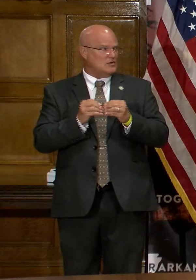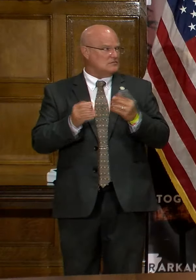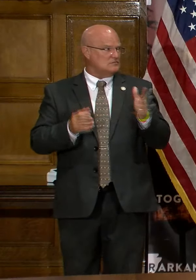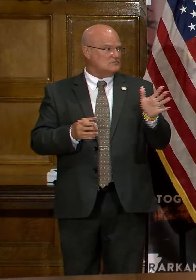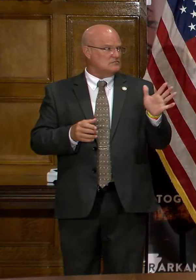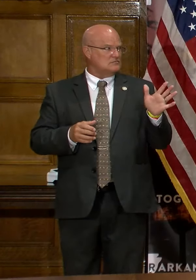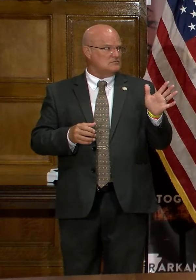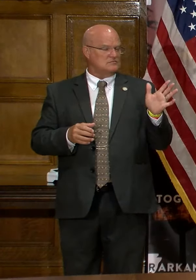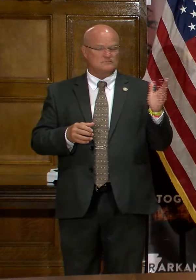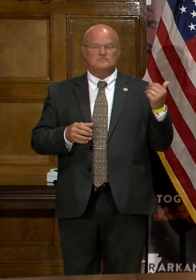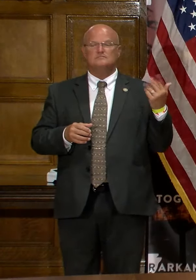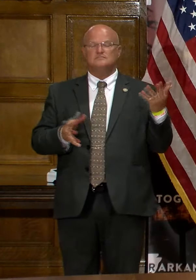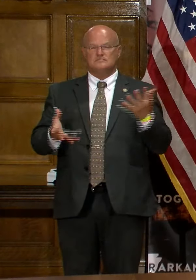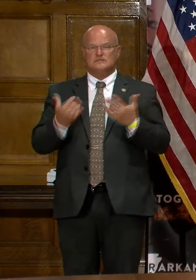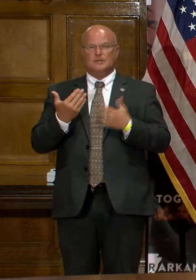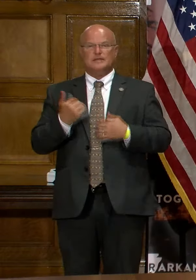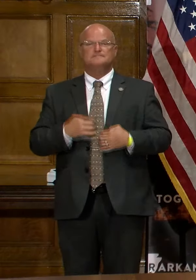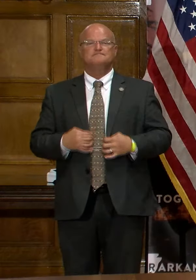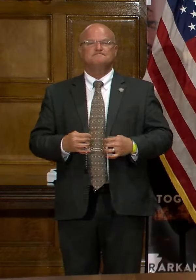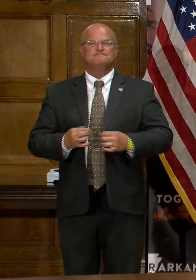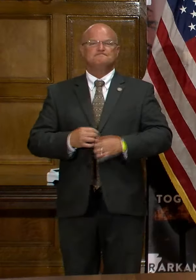that? Yeah, please.